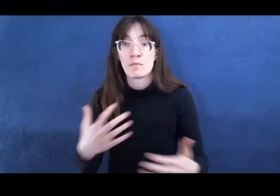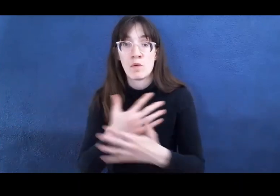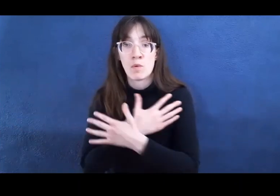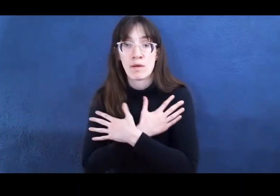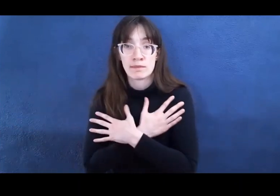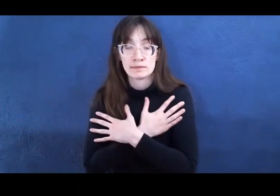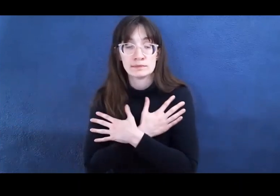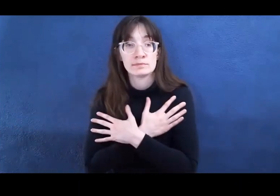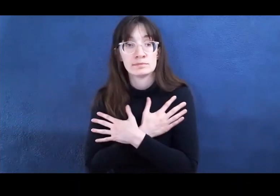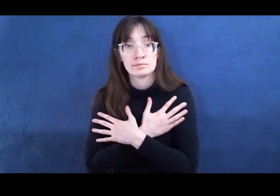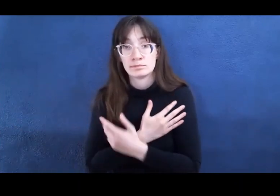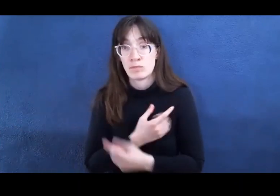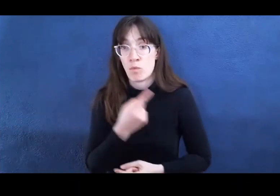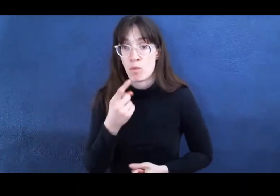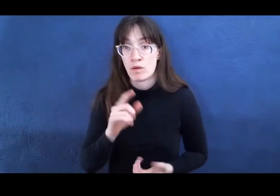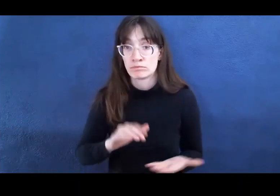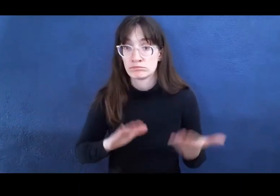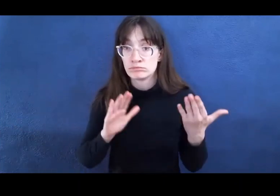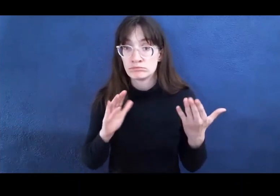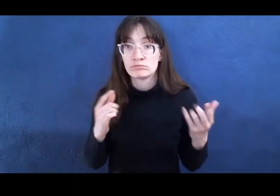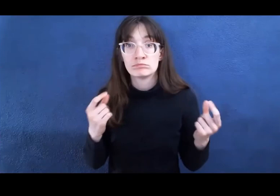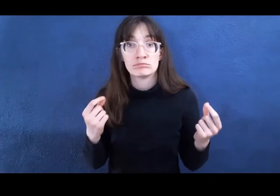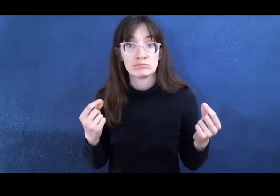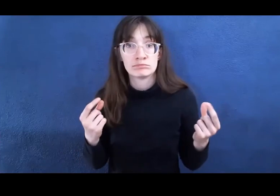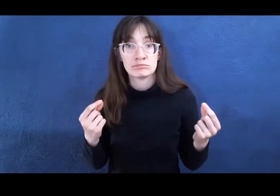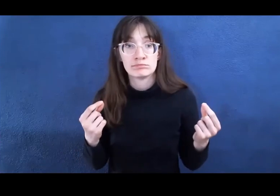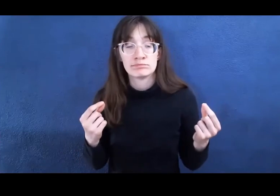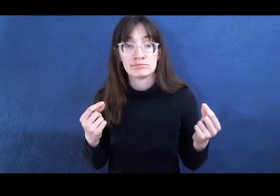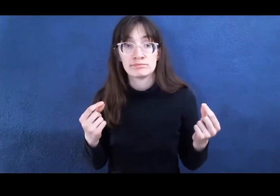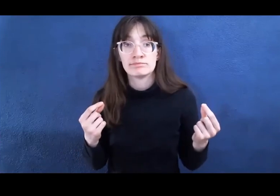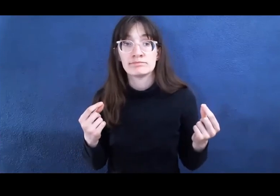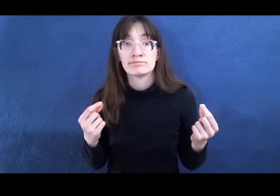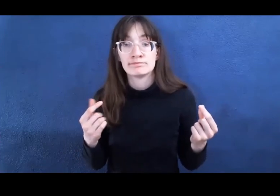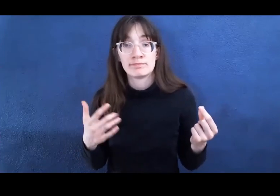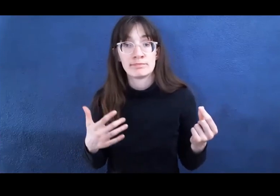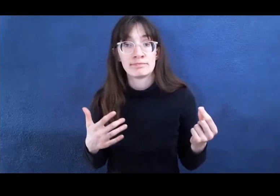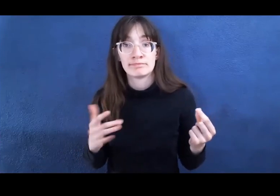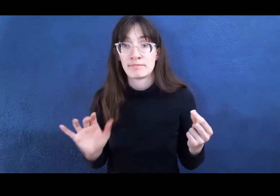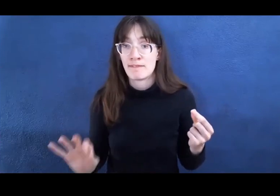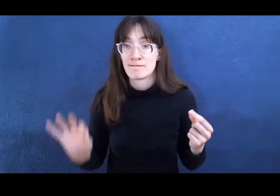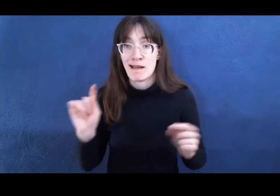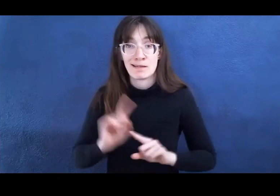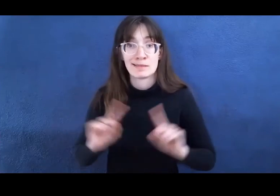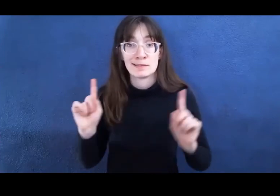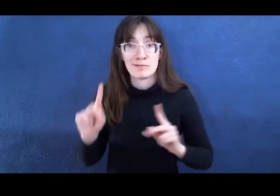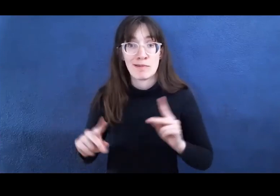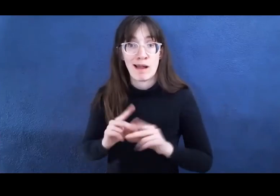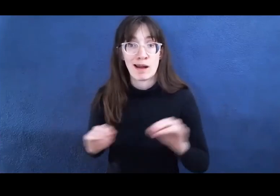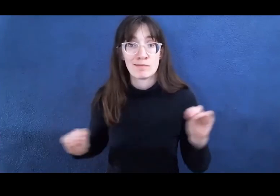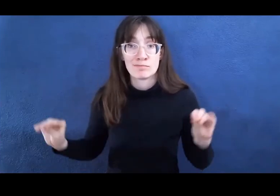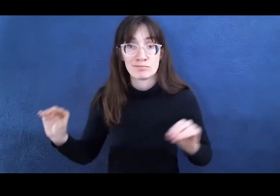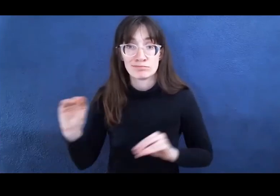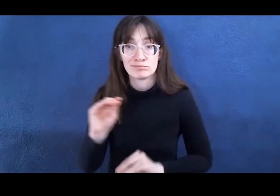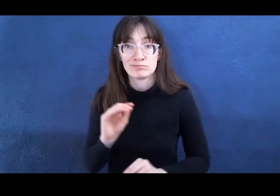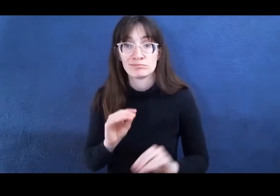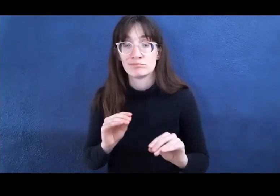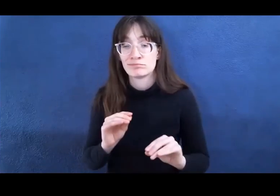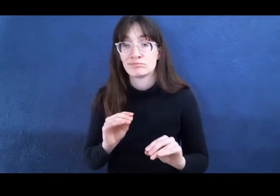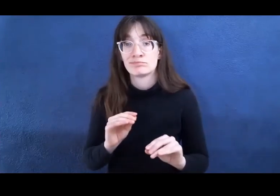to close your rest might be finding motion or a new motion, different motion from which you might have been